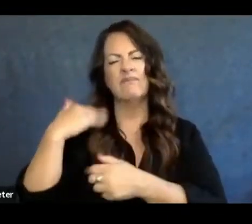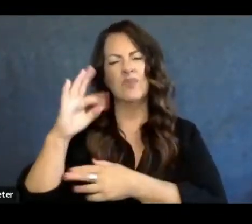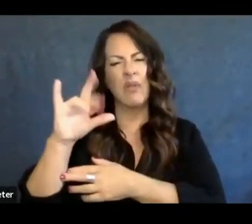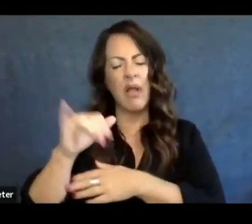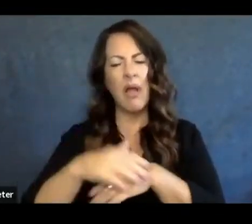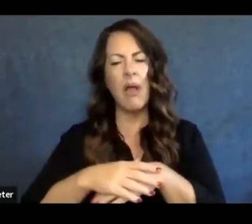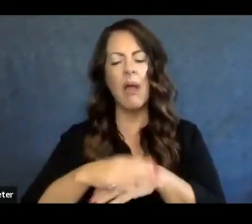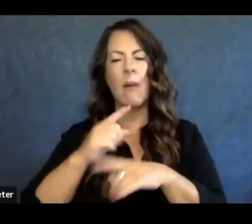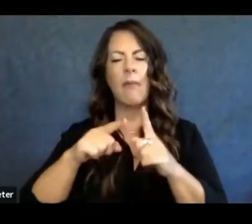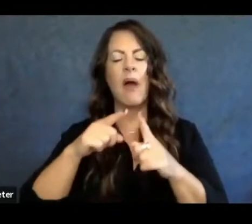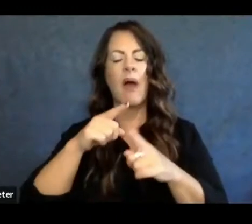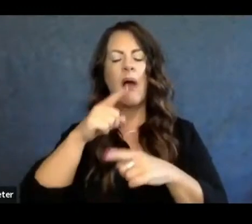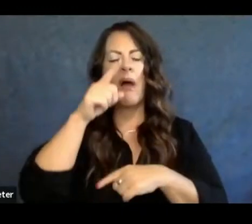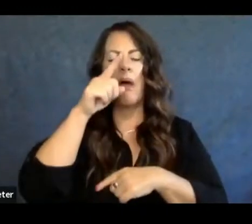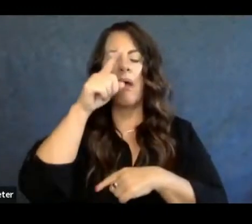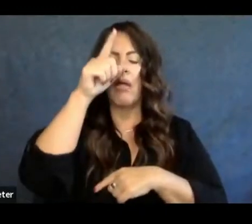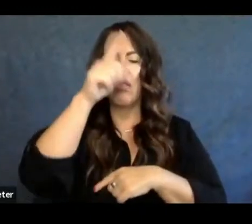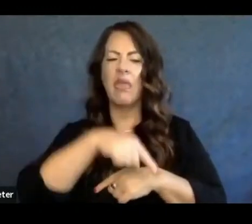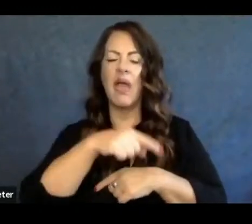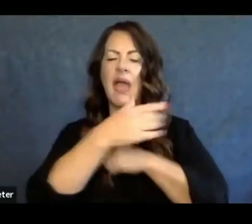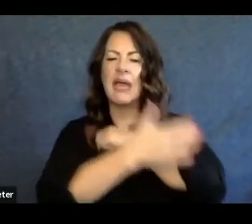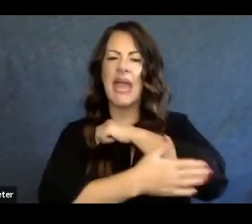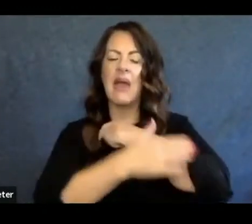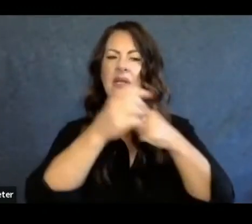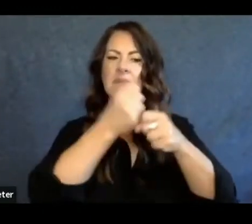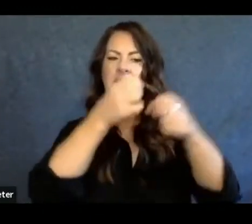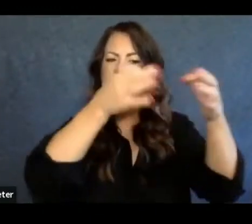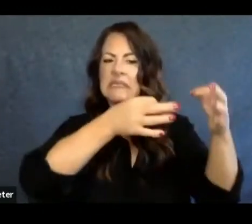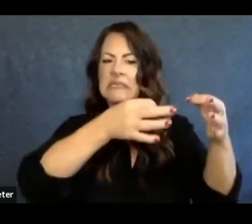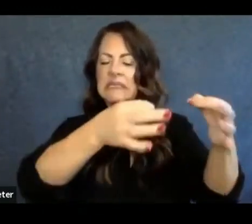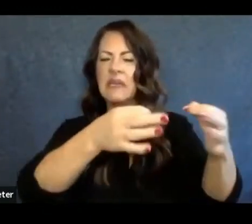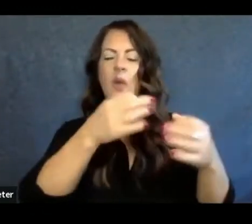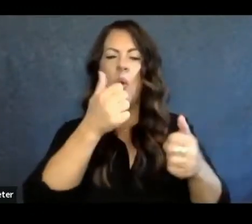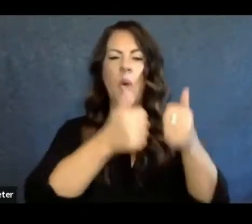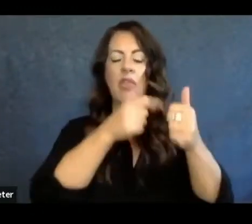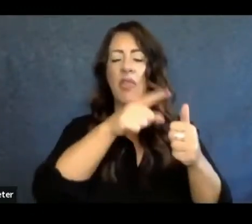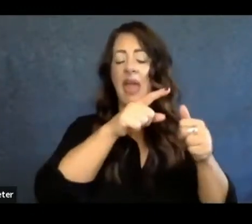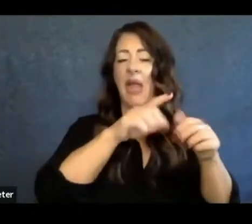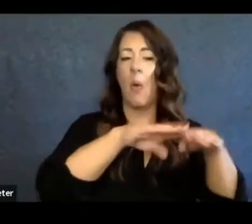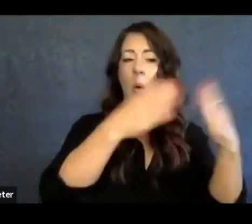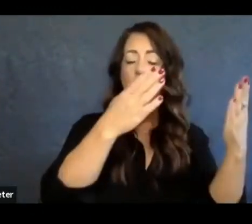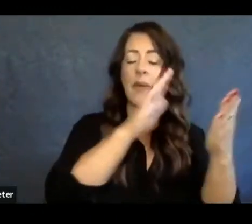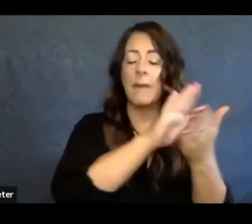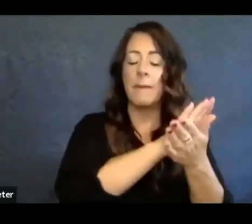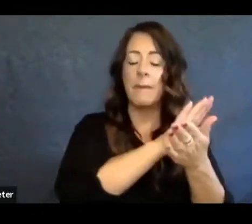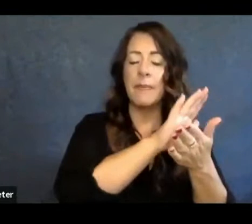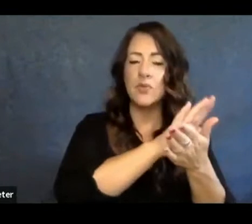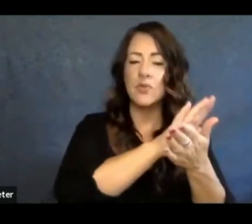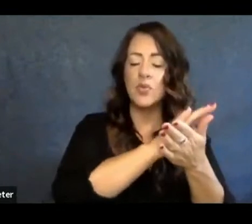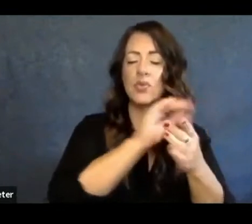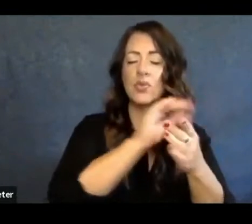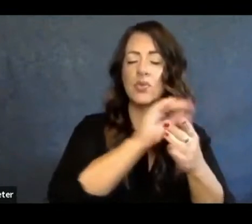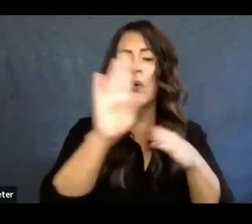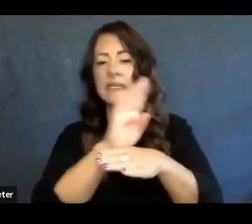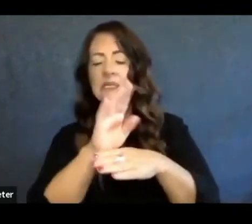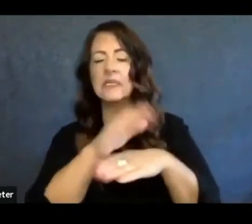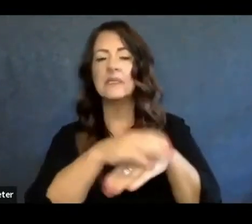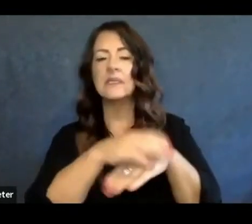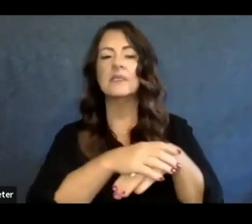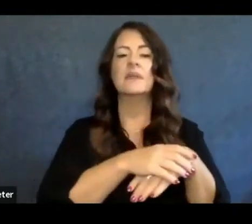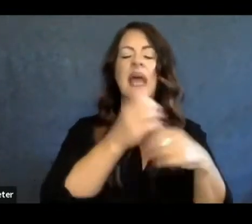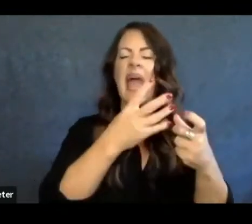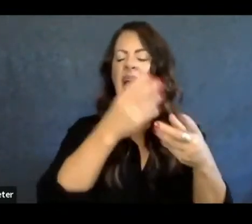has continued to make decisions about businesses and school reopenings, and you've added counties to the monitoring list and updated the transmission rate